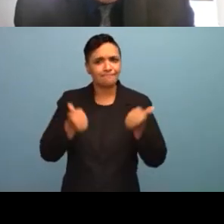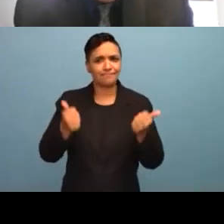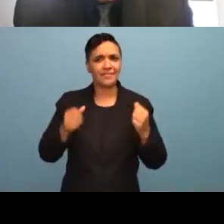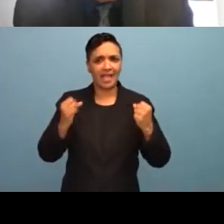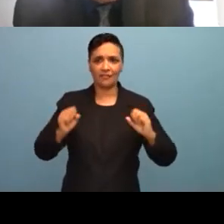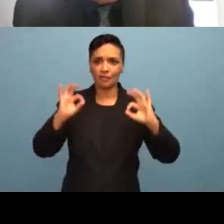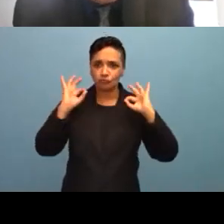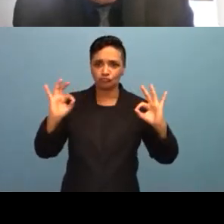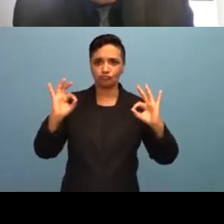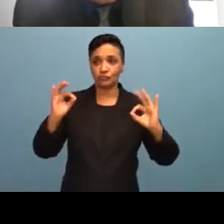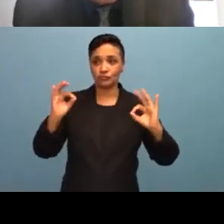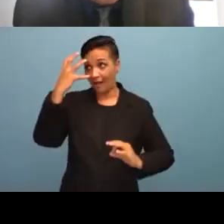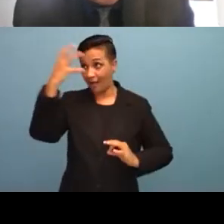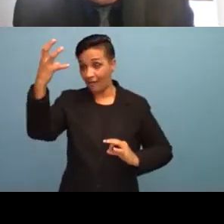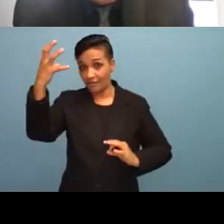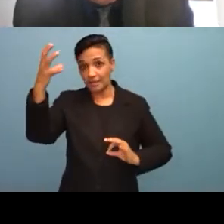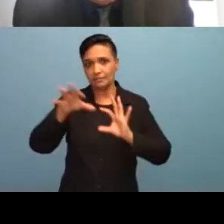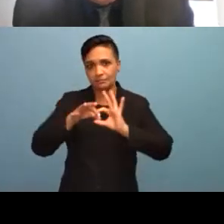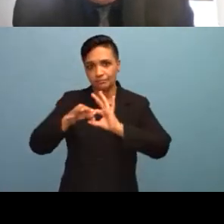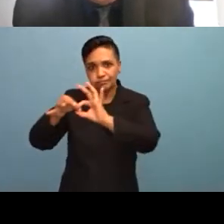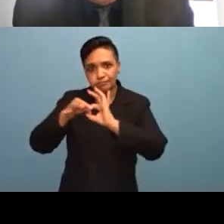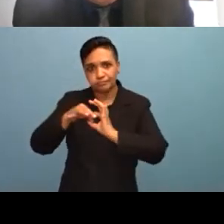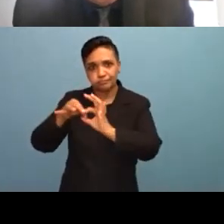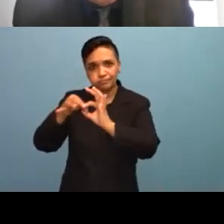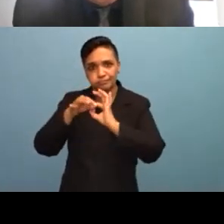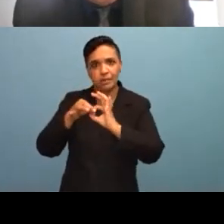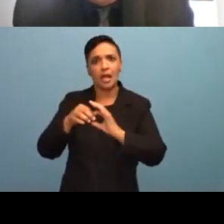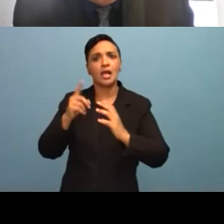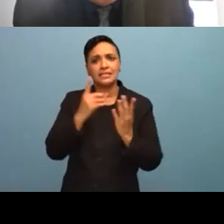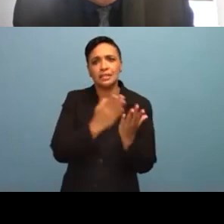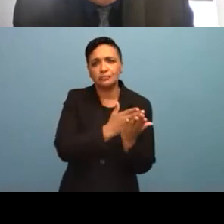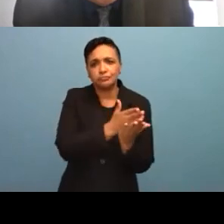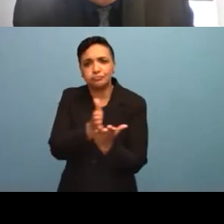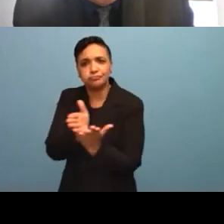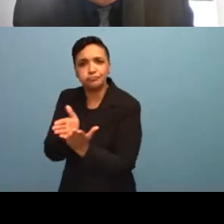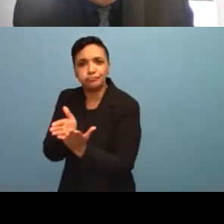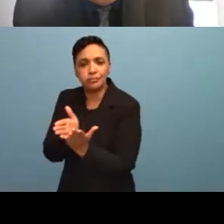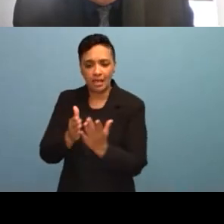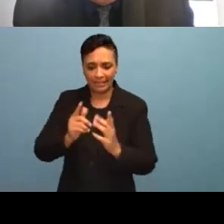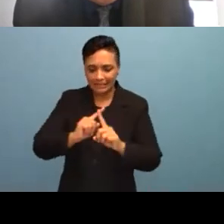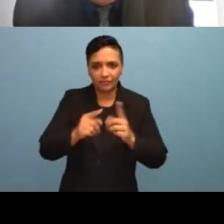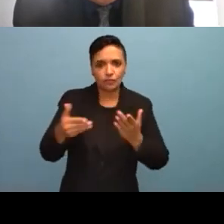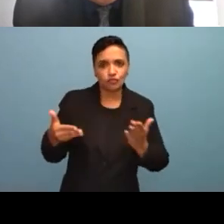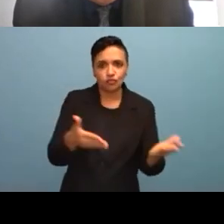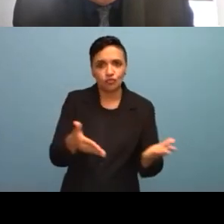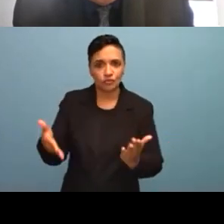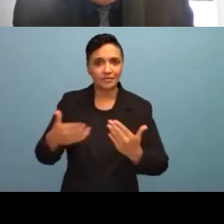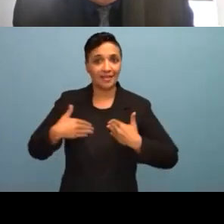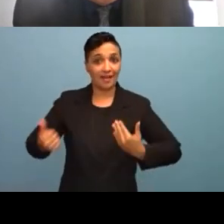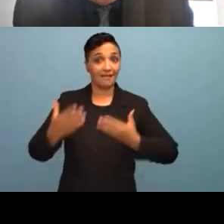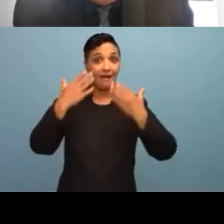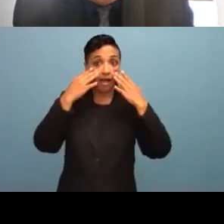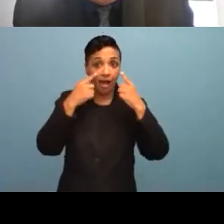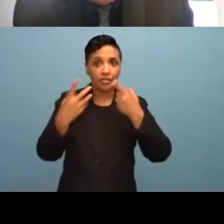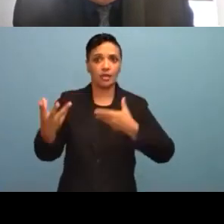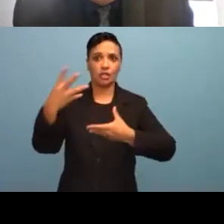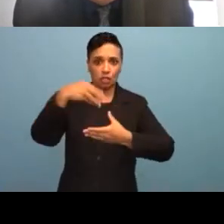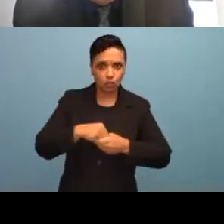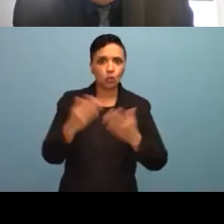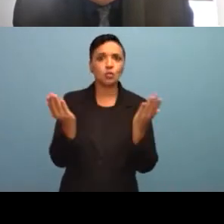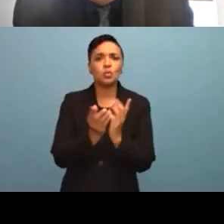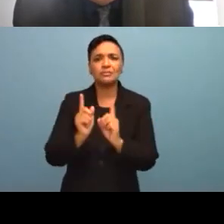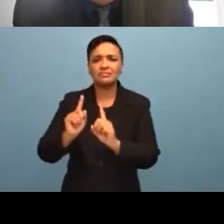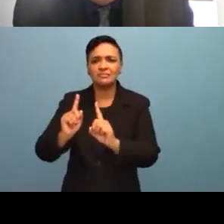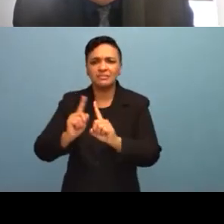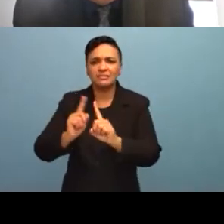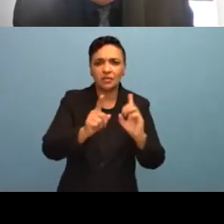the government that looks at the continuum of care of eye health to be included in their school health and nutrition programming. But